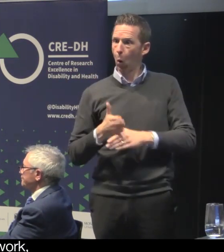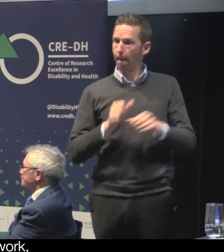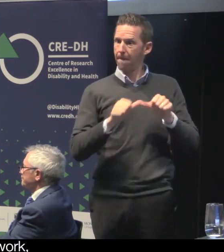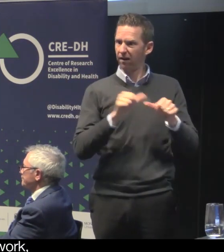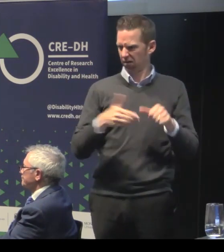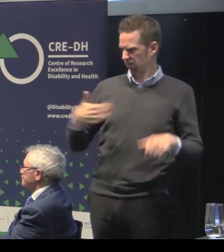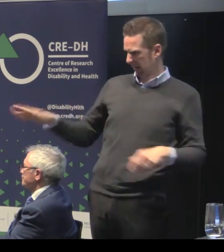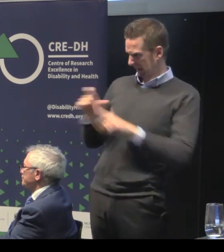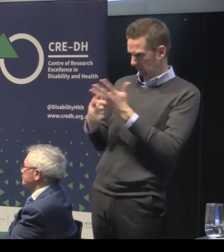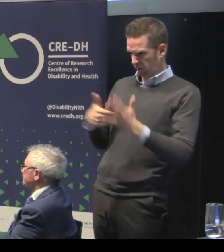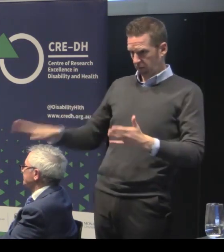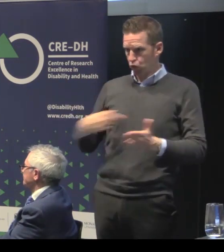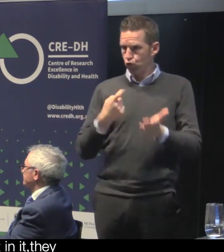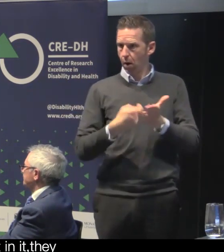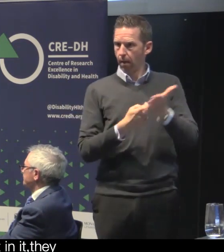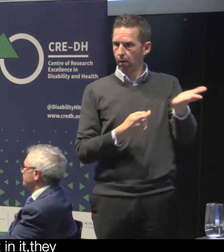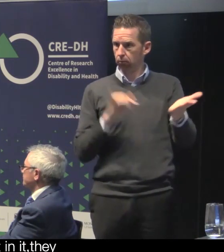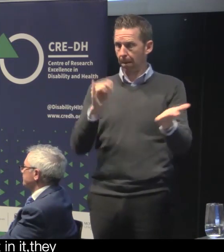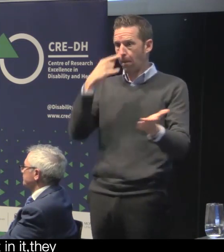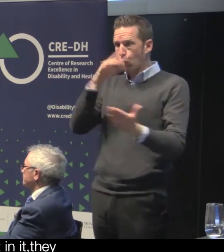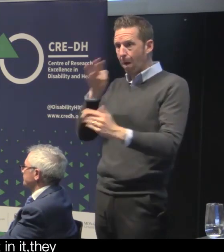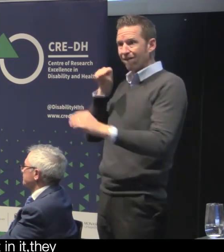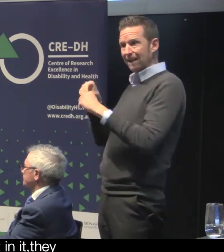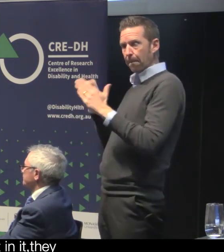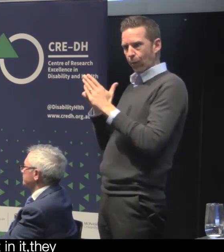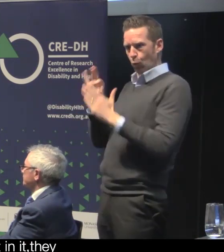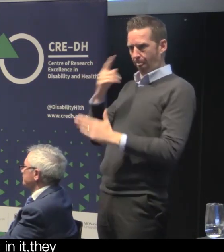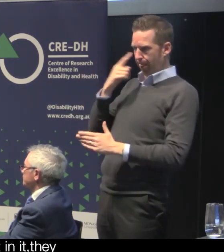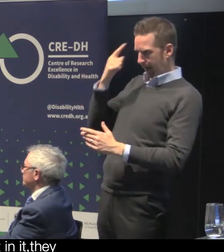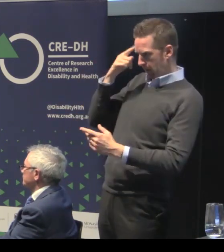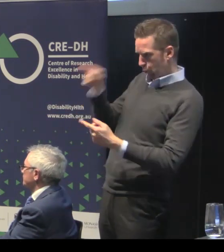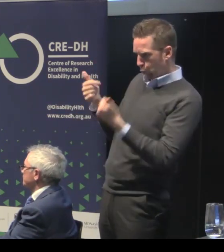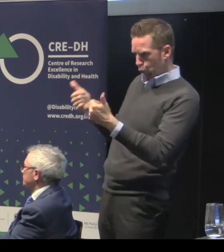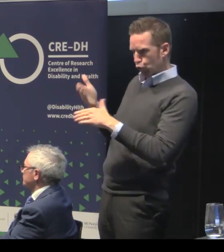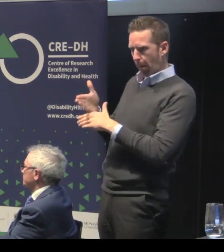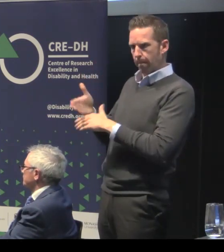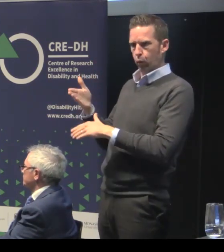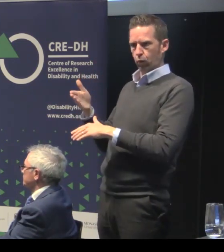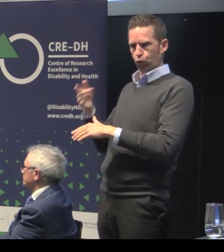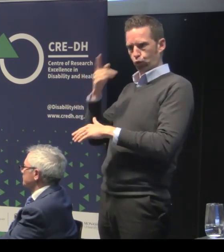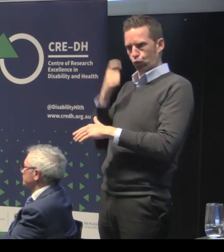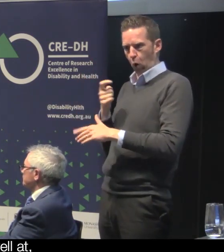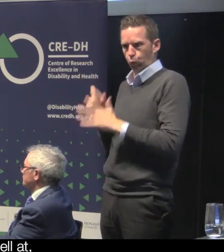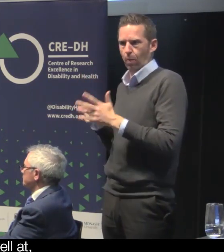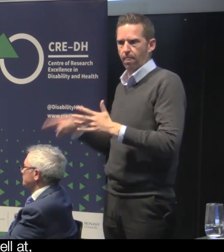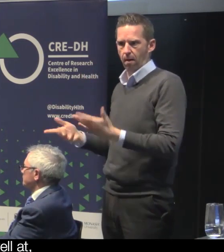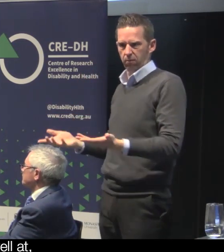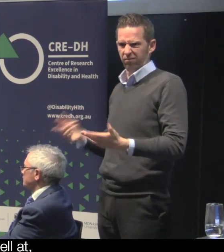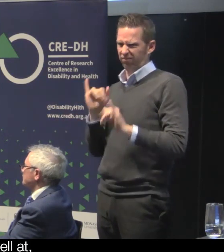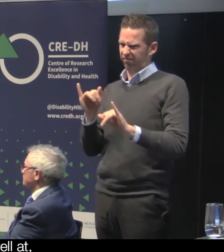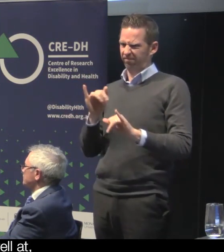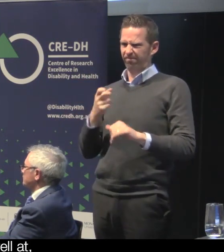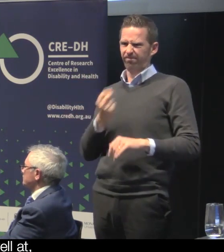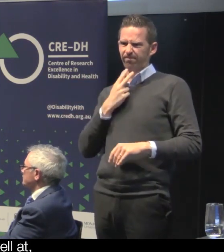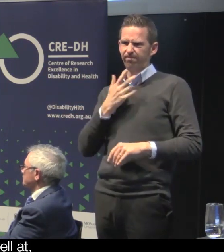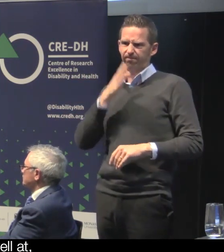it's not, it's so people don't invest in it. They don't think it's a good job to work, to try and do well at. And that's a real shame.